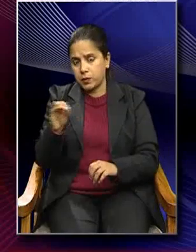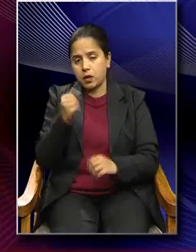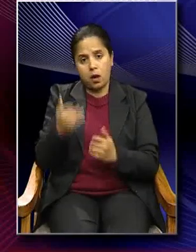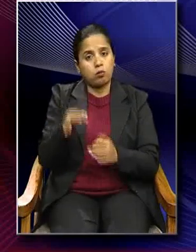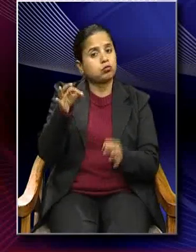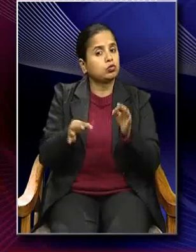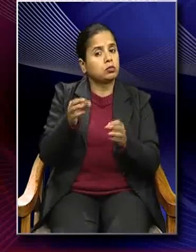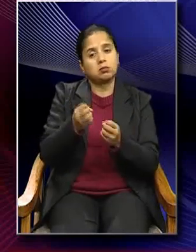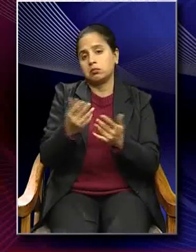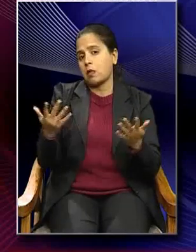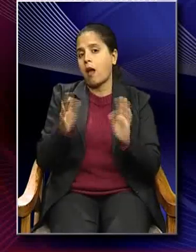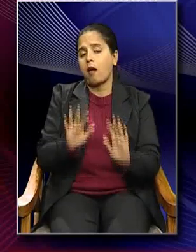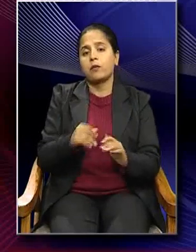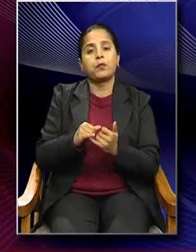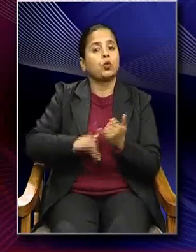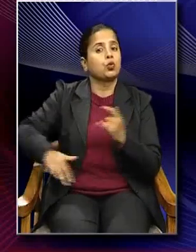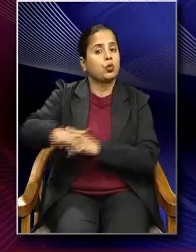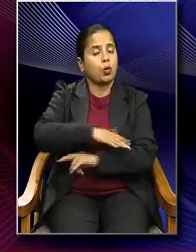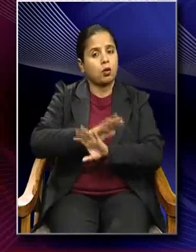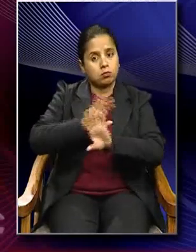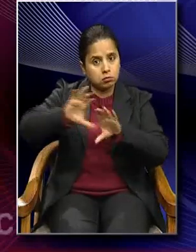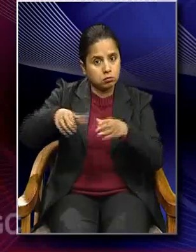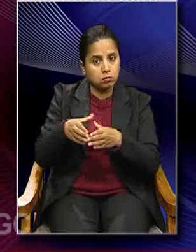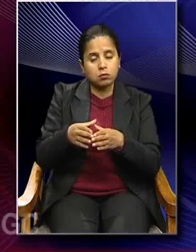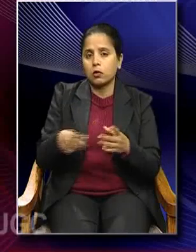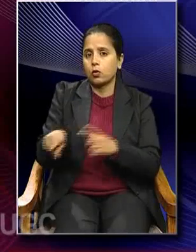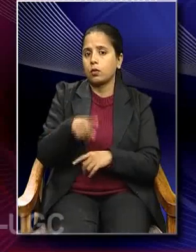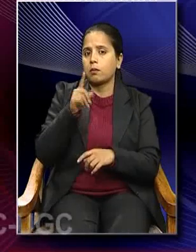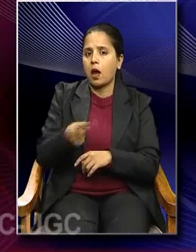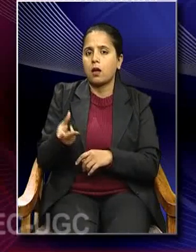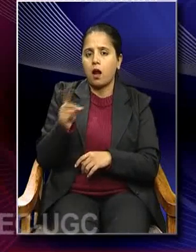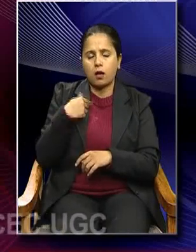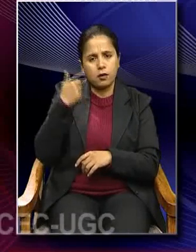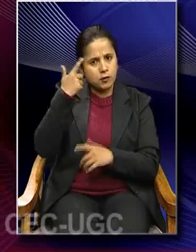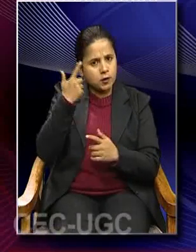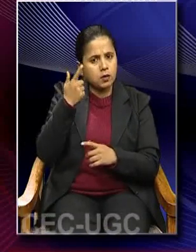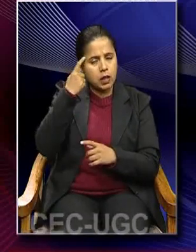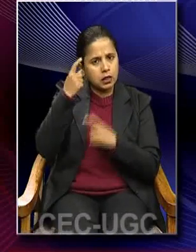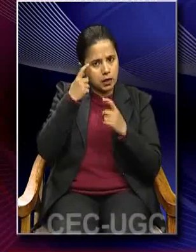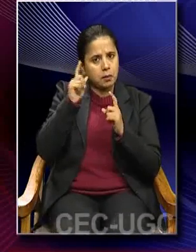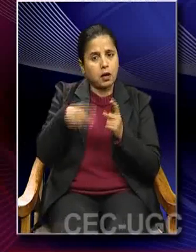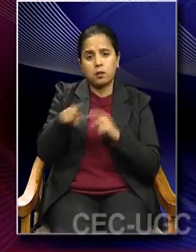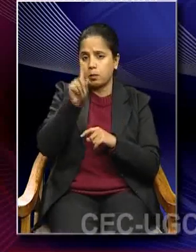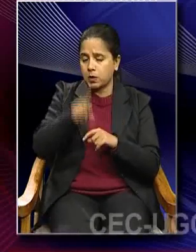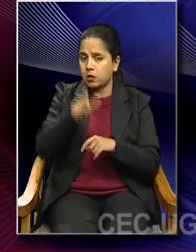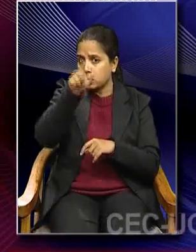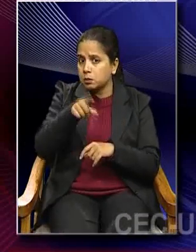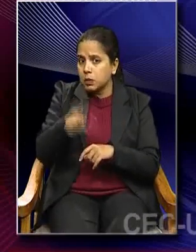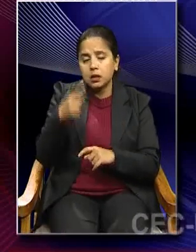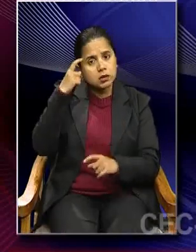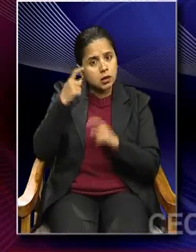the society, the collective has to be re-emphasized. One has to think